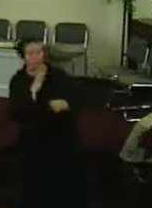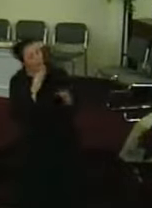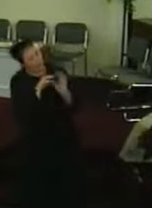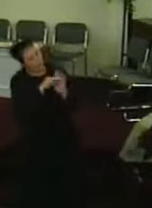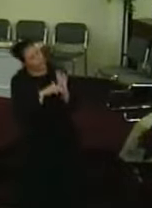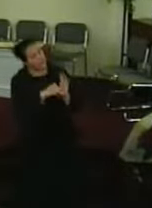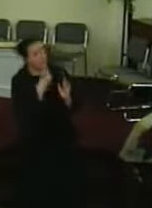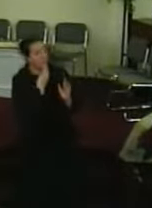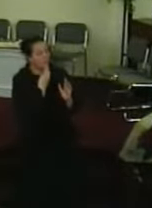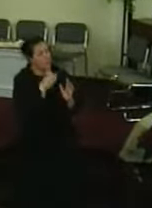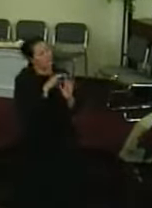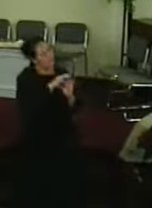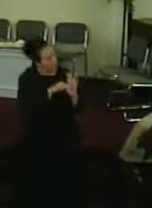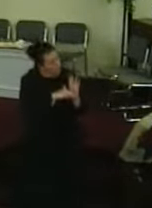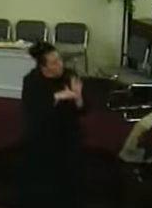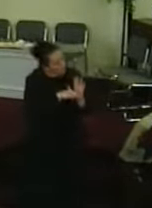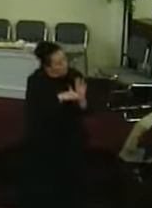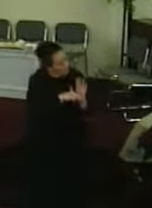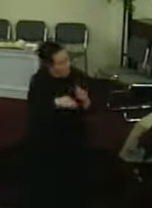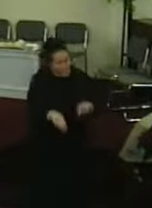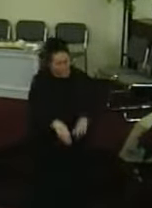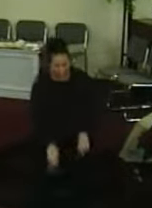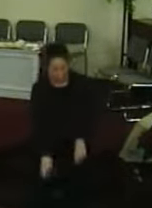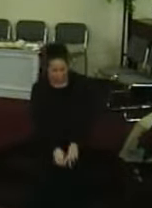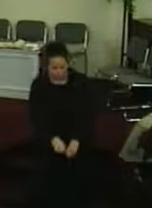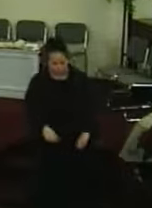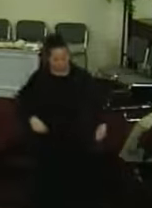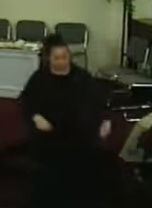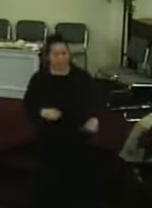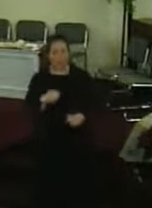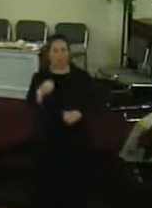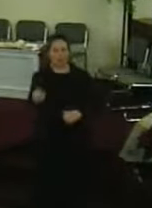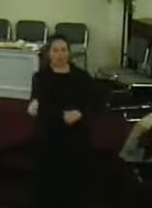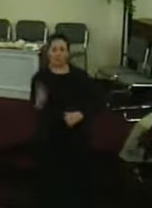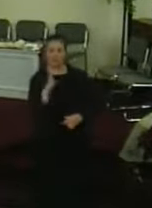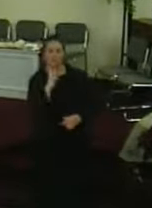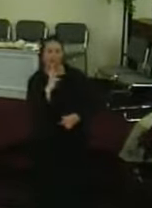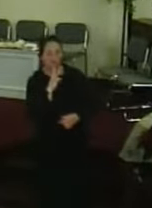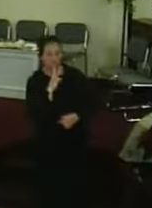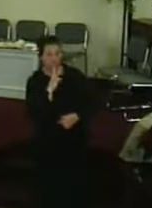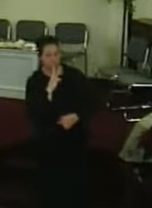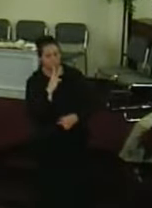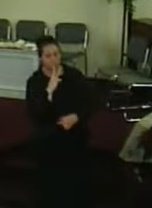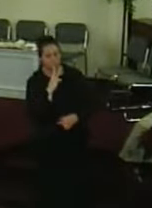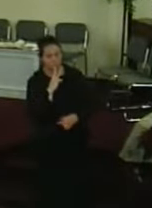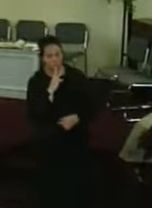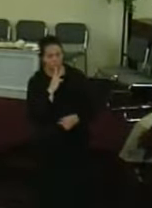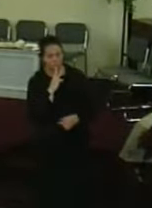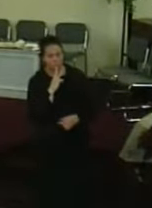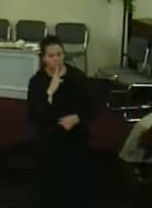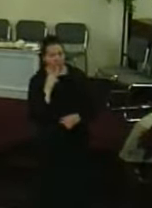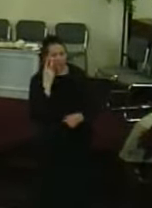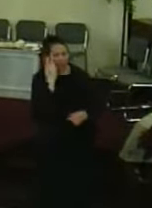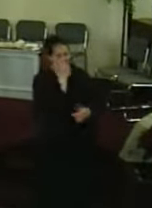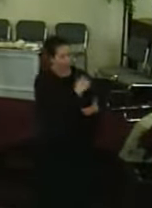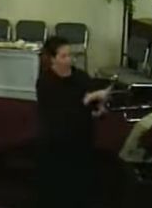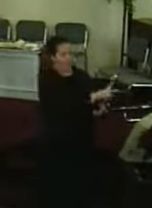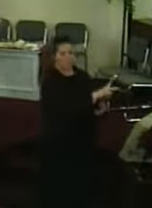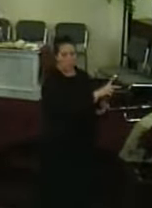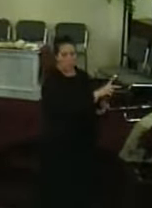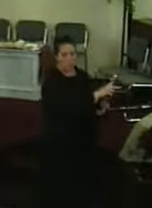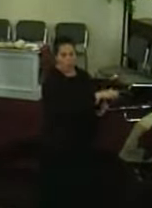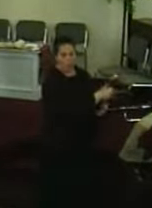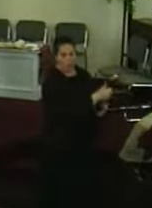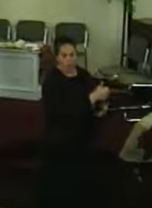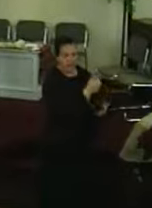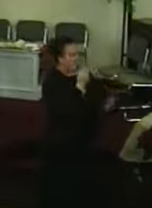saying, Moses, take your rod and stretch it out over the water. Everybody's looking at the problem. Oh, my God,